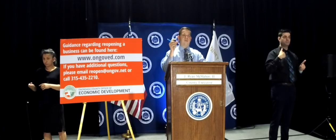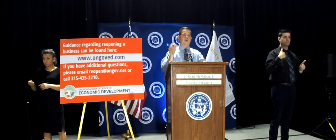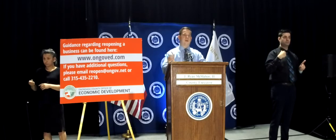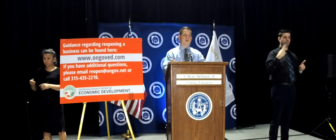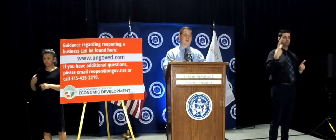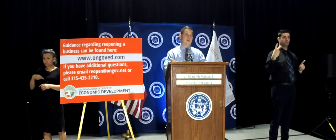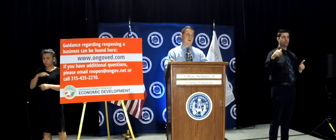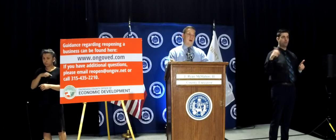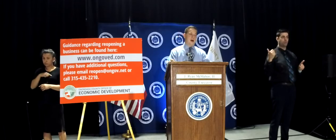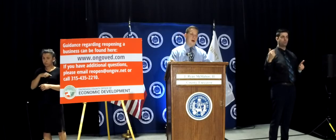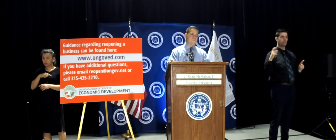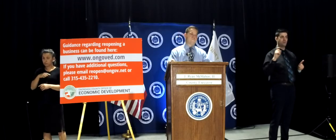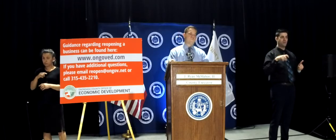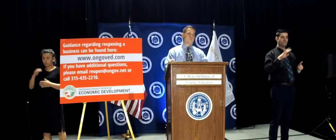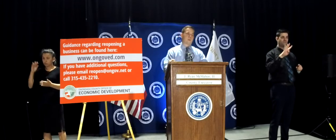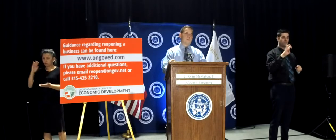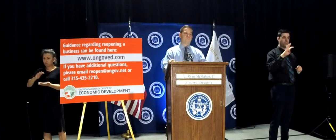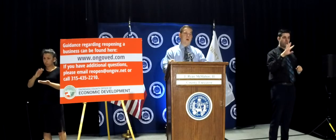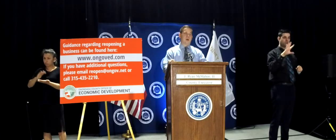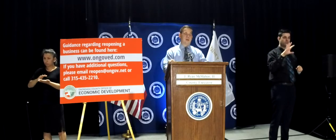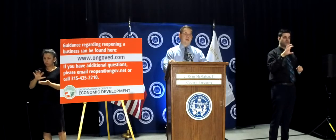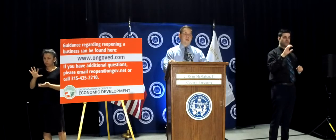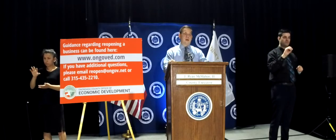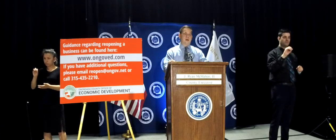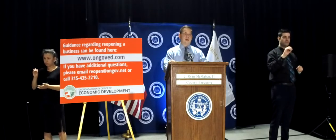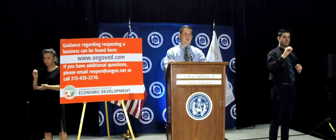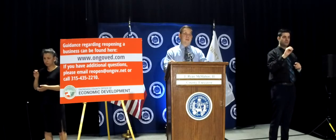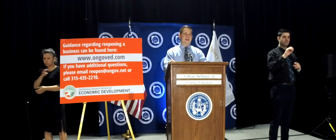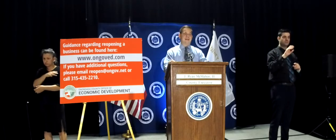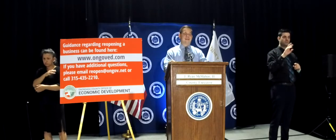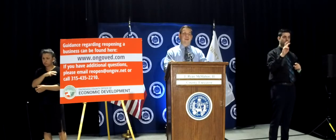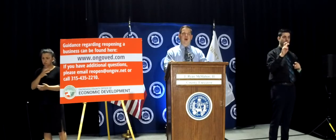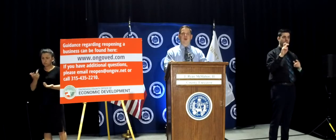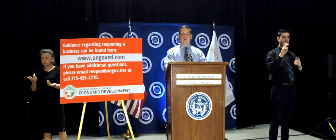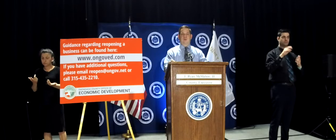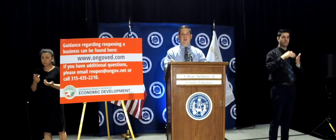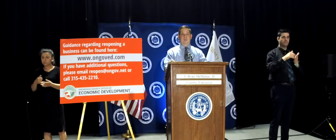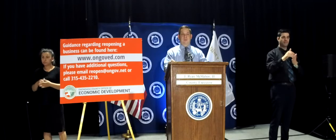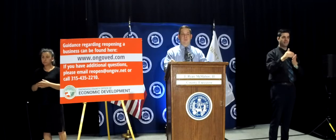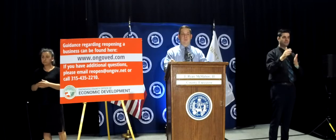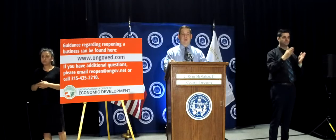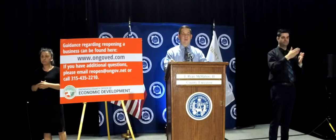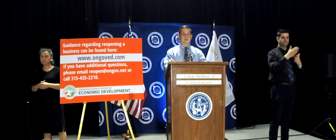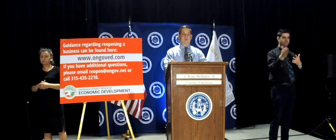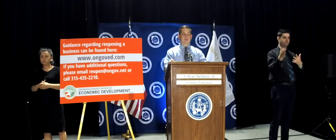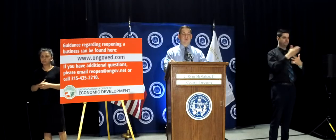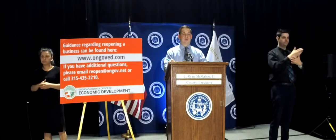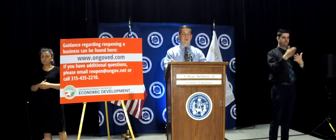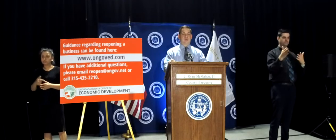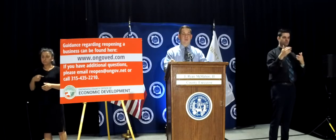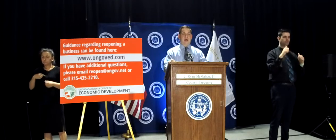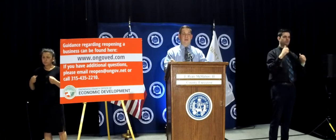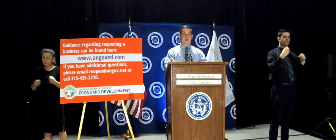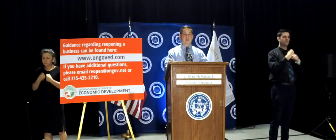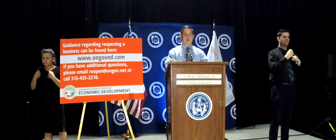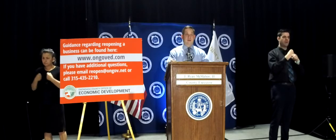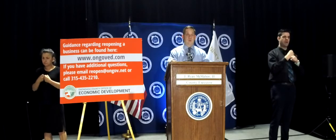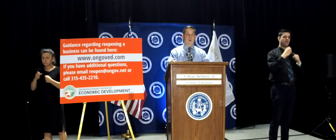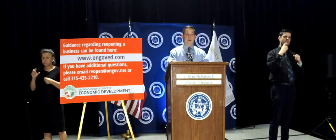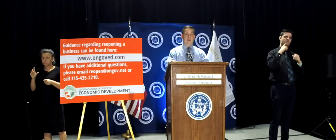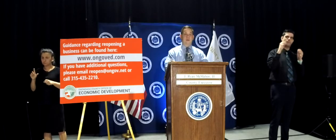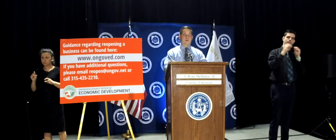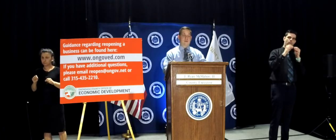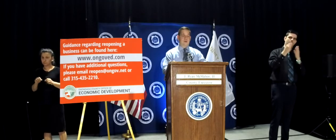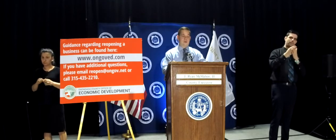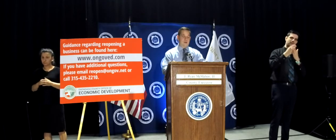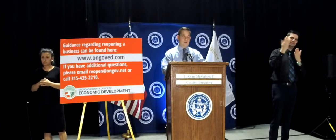and $500,000. But that's a longer fight, but certainly, as you highlighted, it is